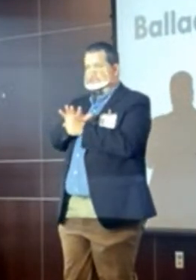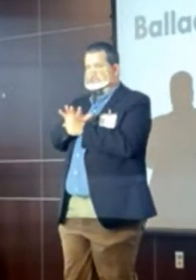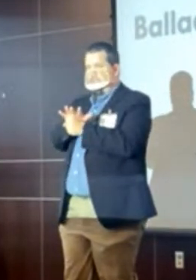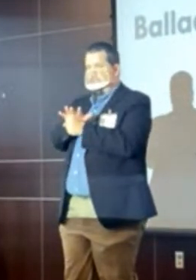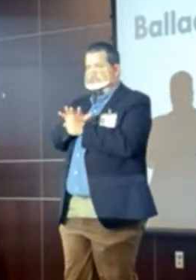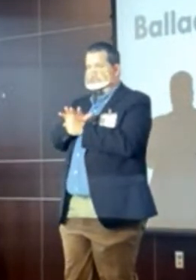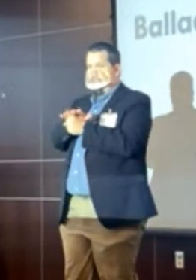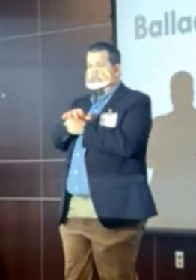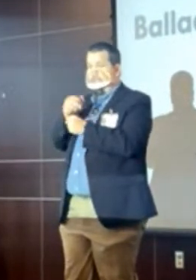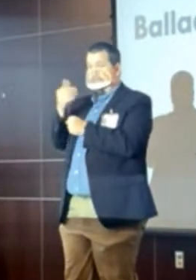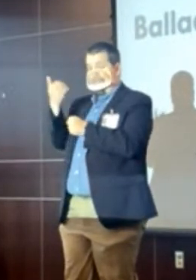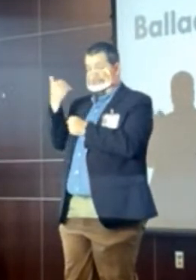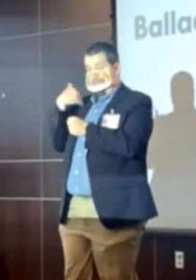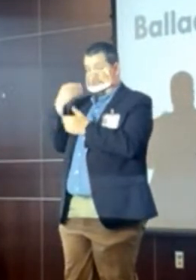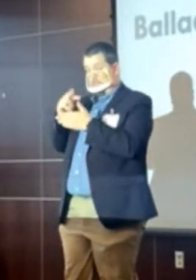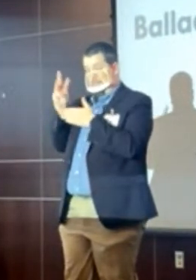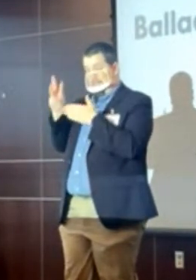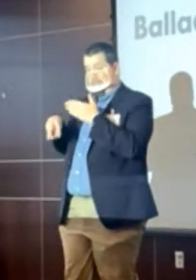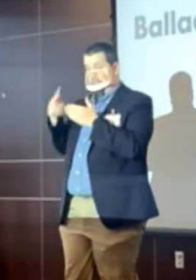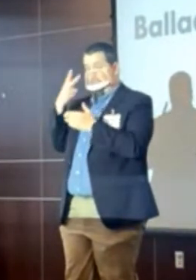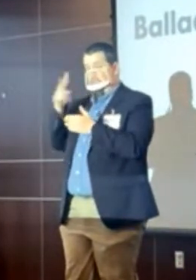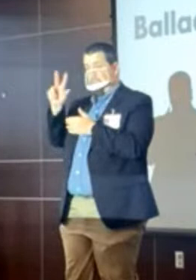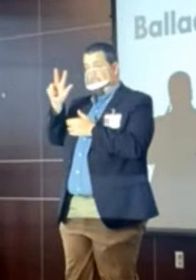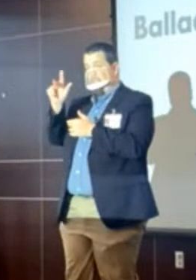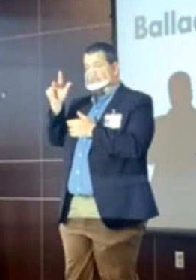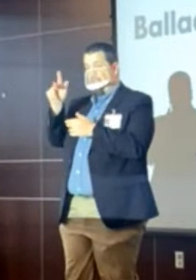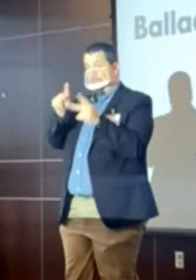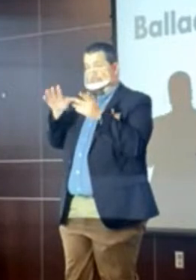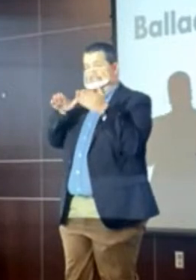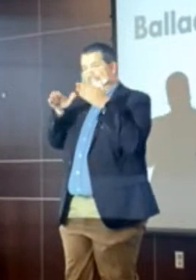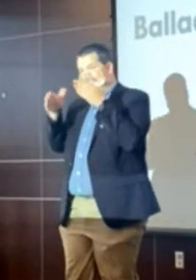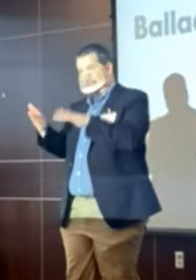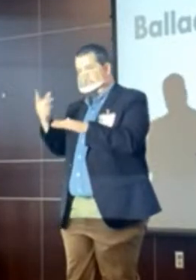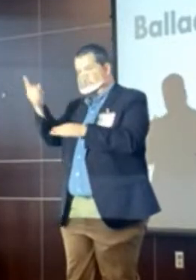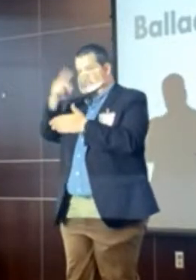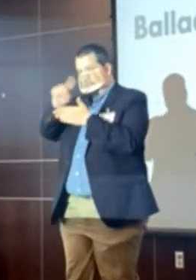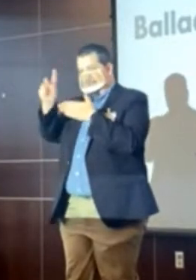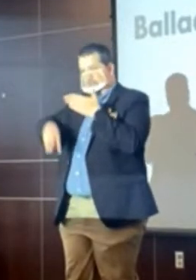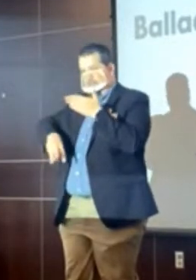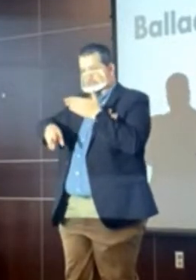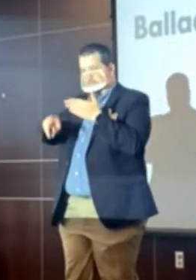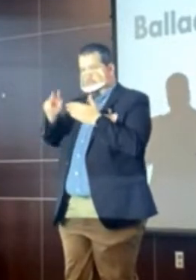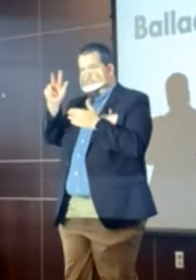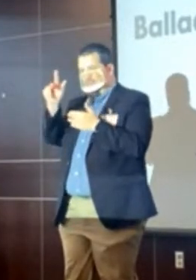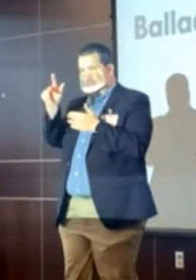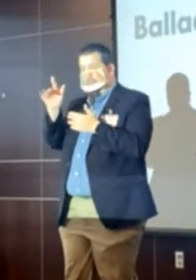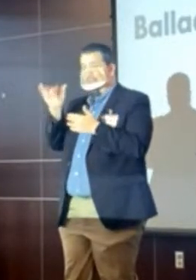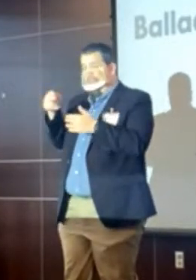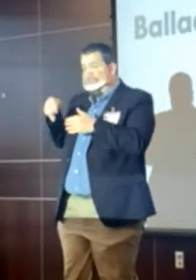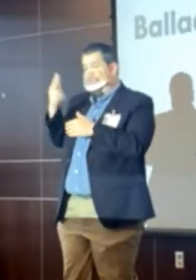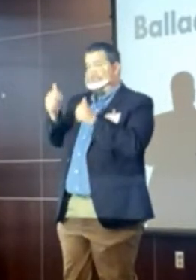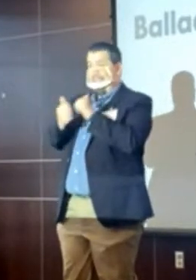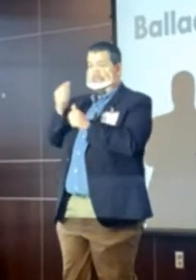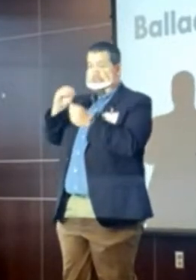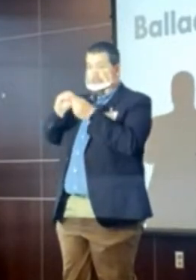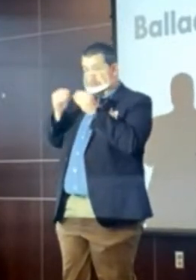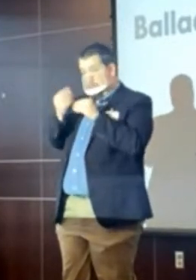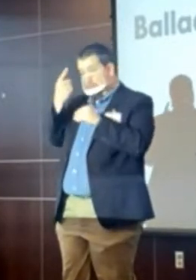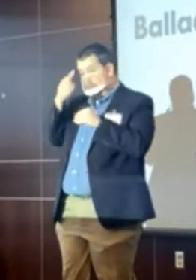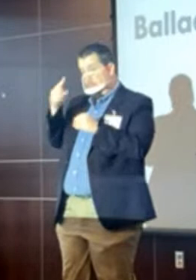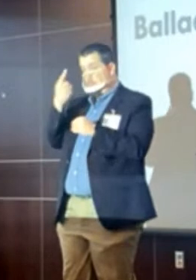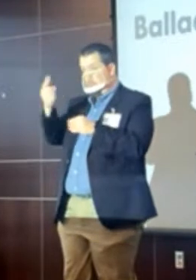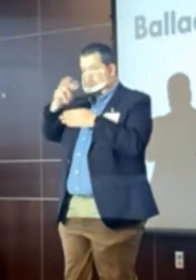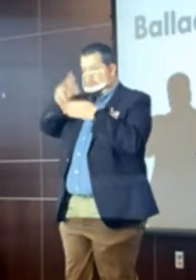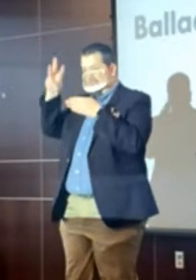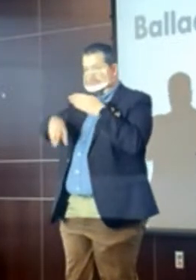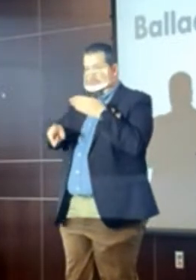As a fact, this past weekend we saw 23 deaths in one weekend, which I believe is the highest number for